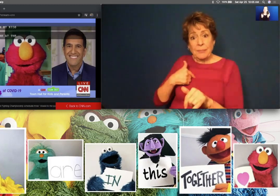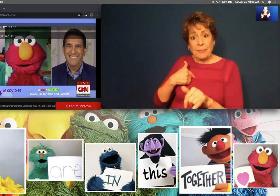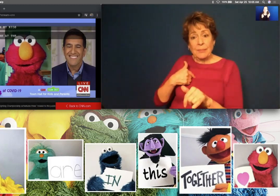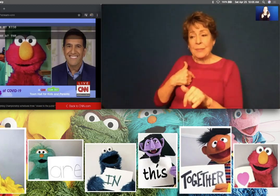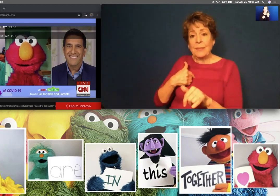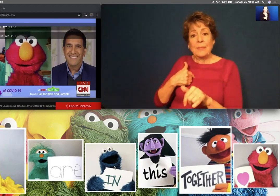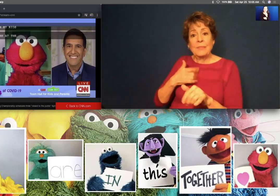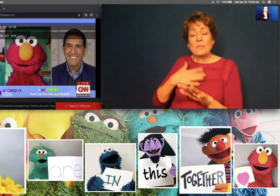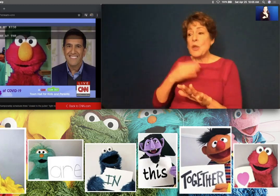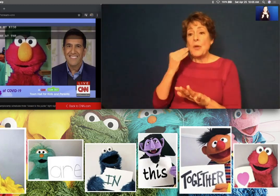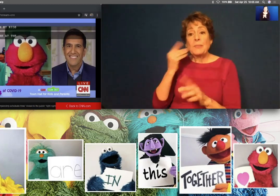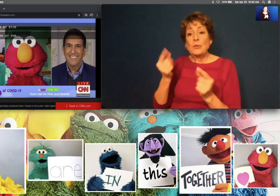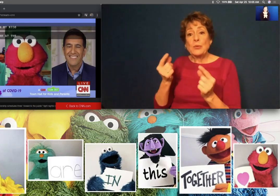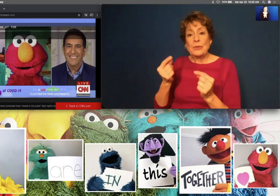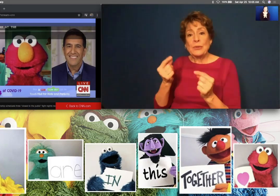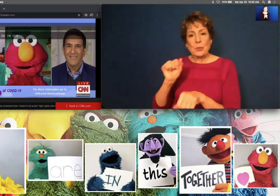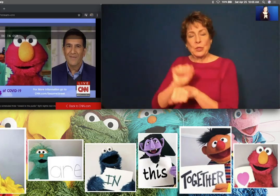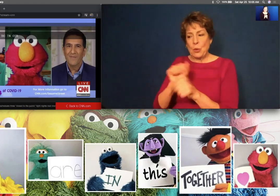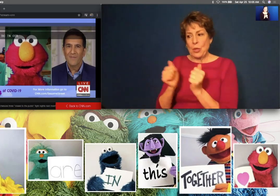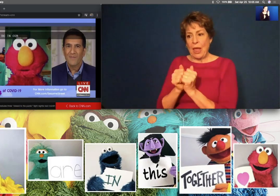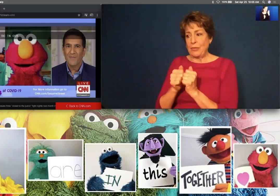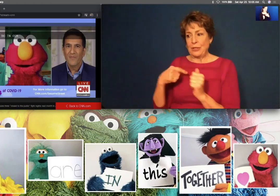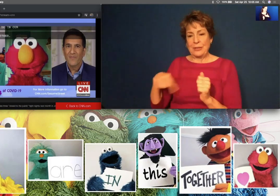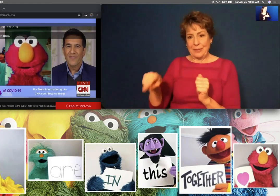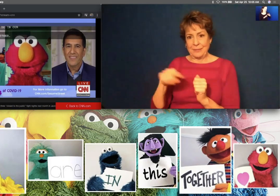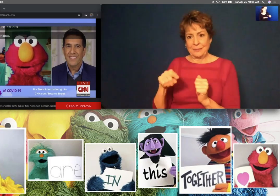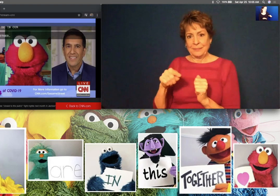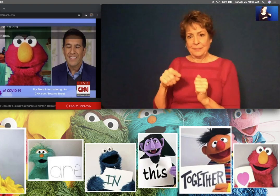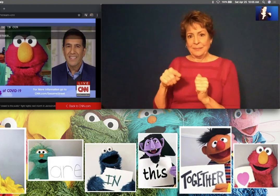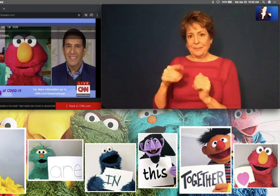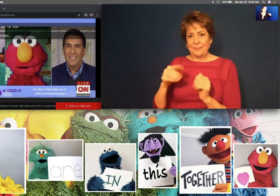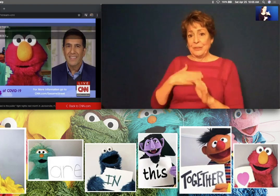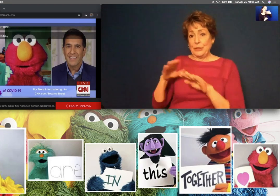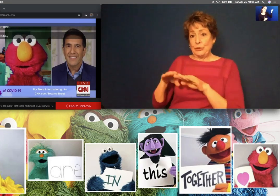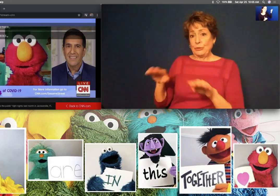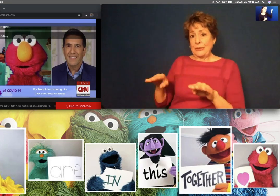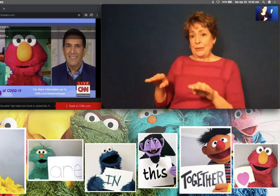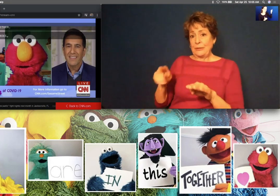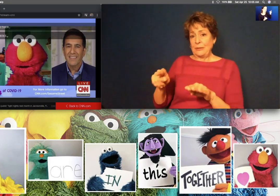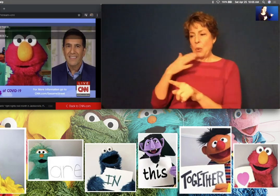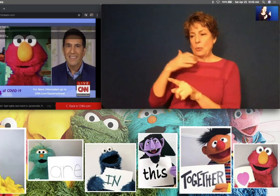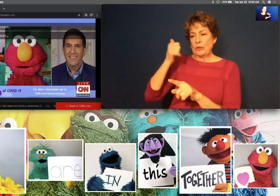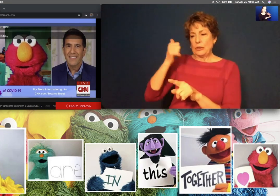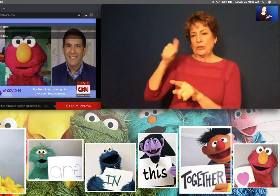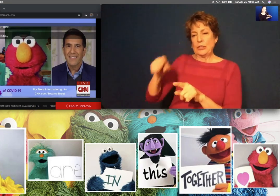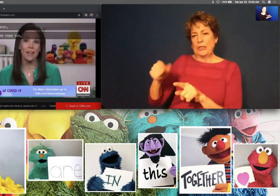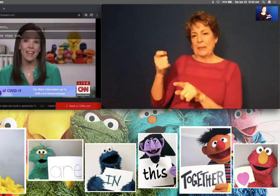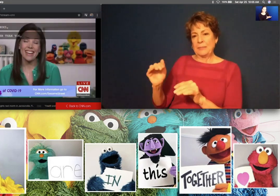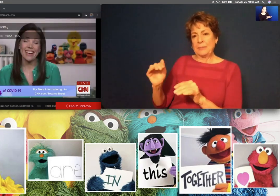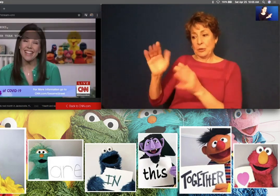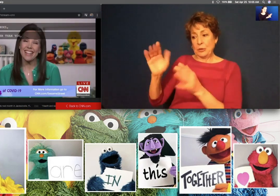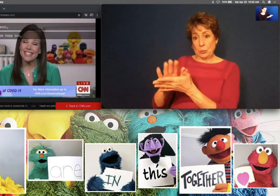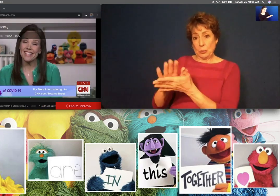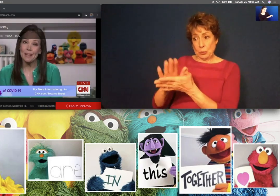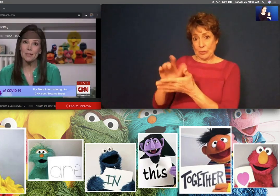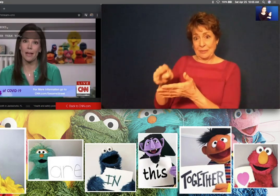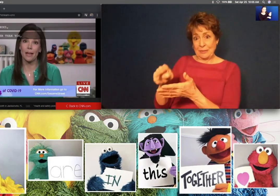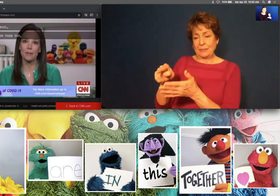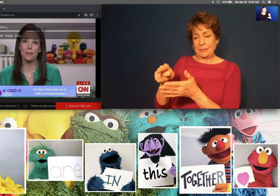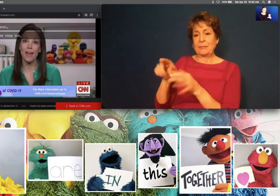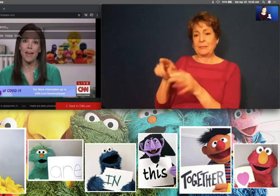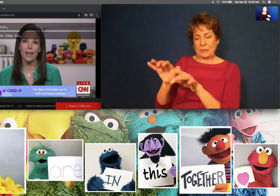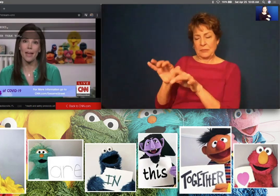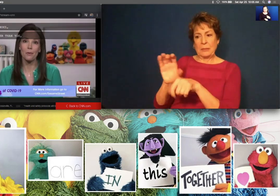is we work together. So my kids are in school. They're a little older than you, Elmo, but they do their work, and I do my work at the